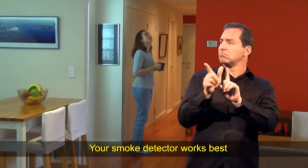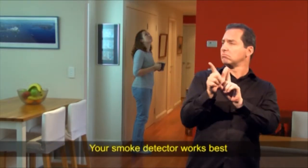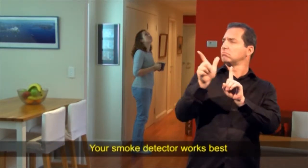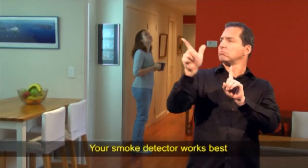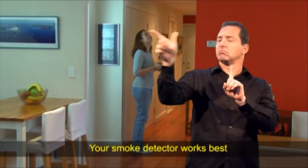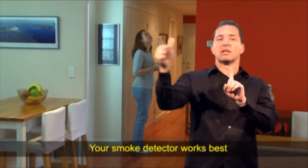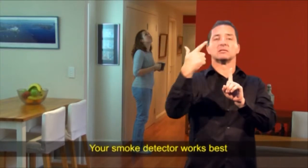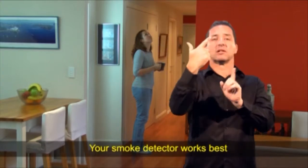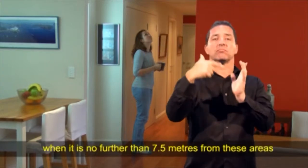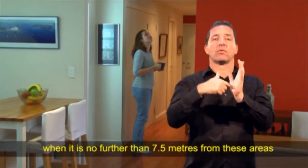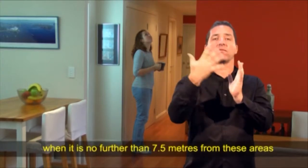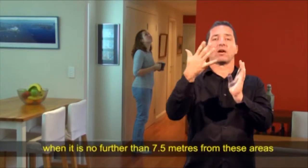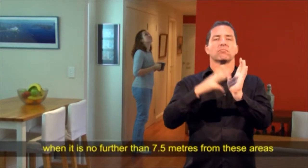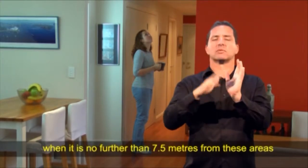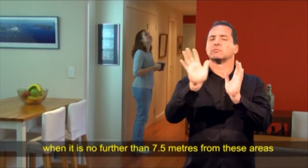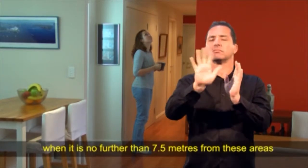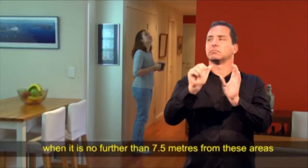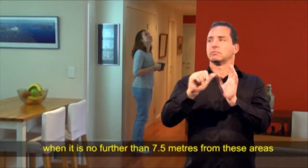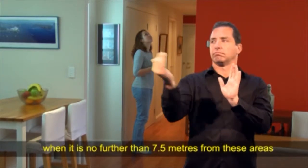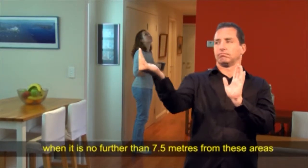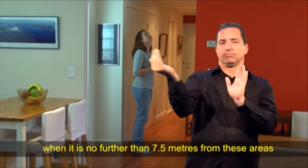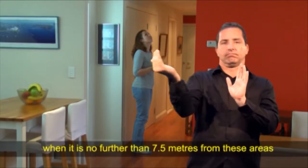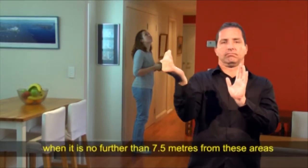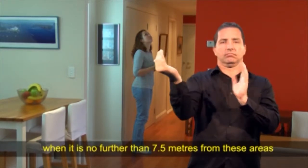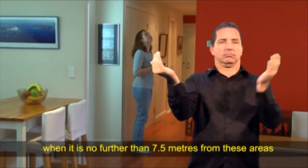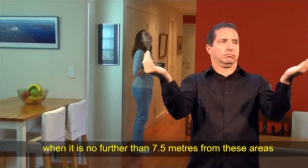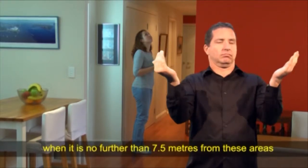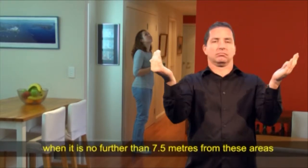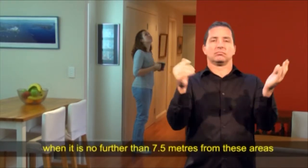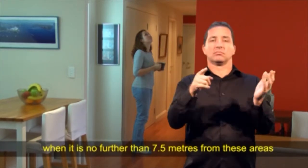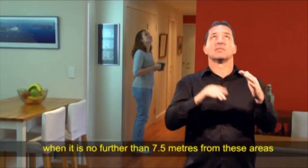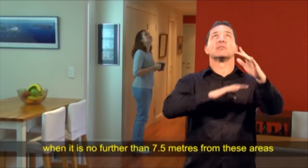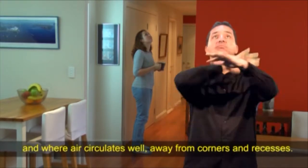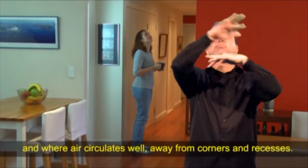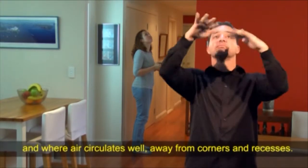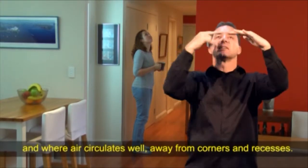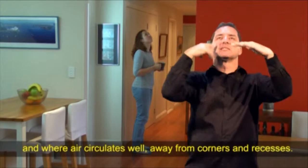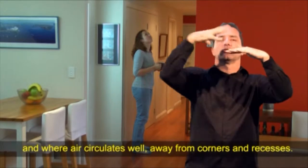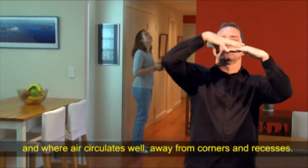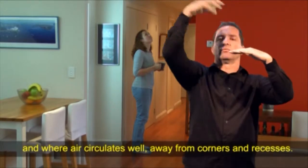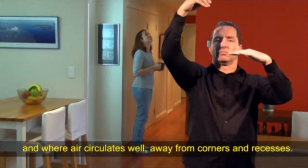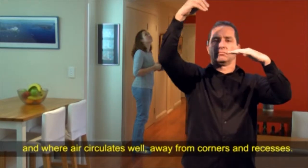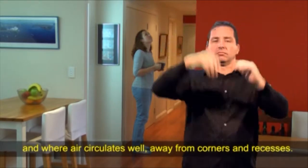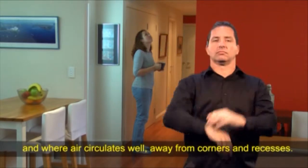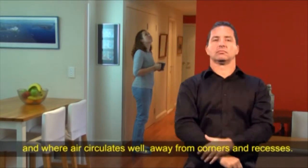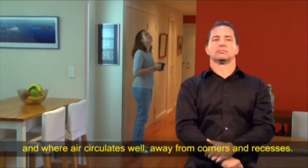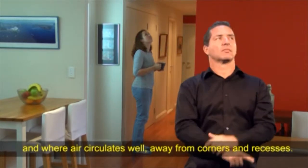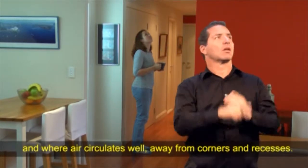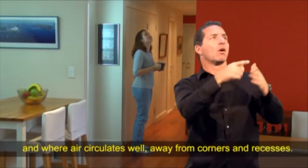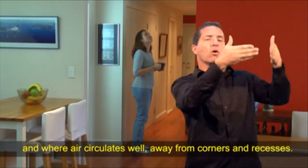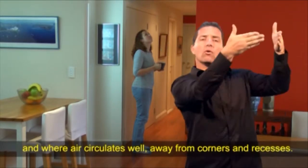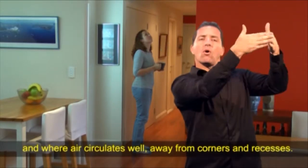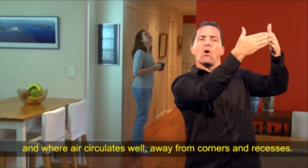Your smoke detector works best when it is no further than 7.5 metres from these areas and where air circulates